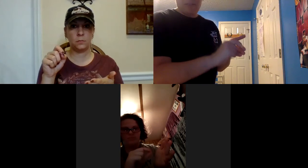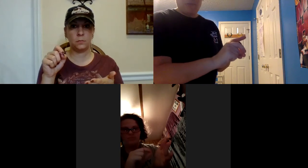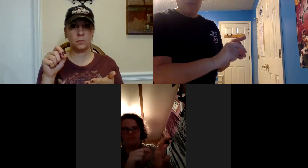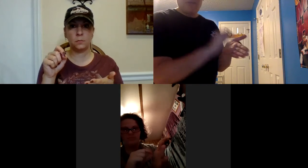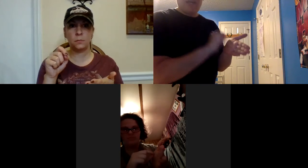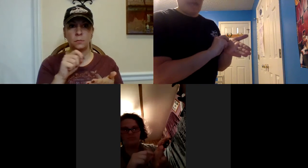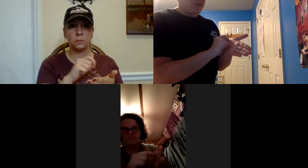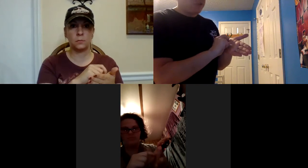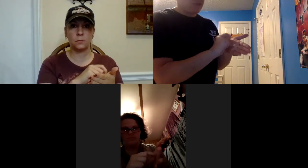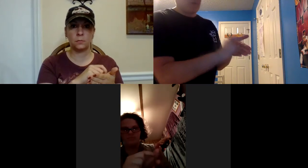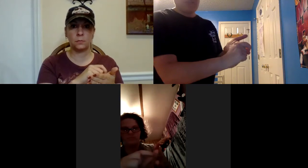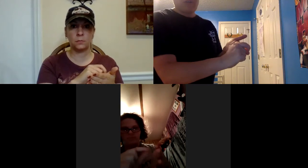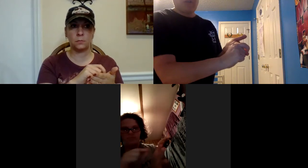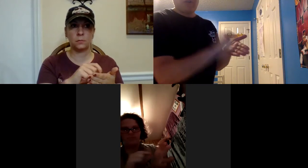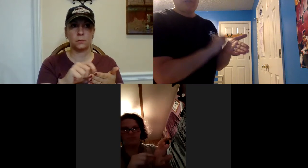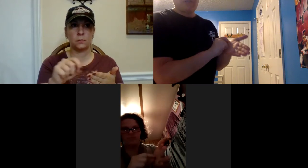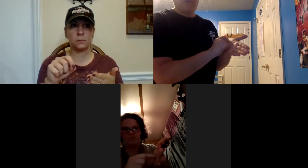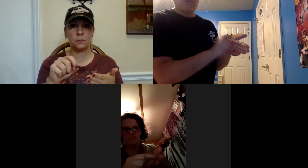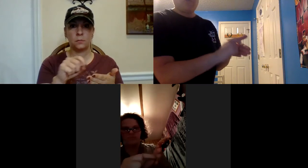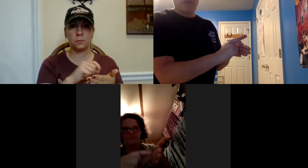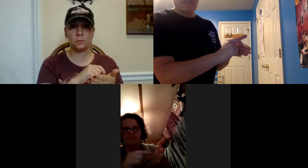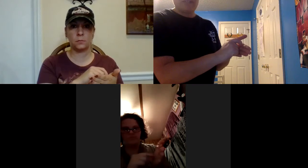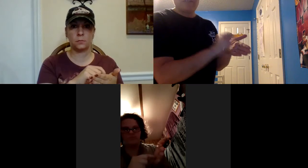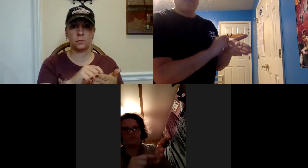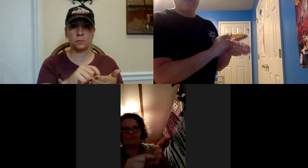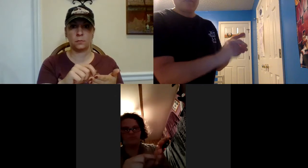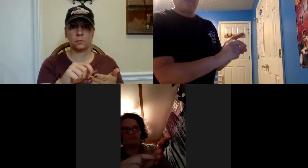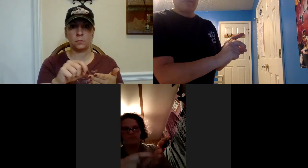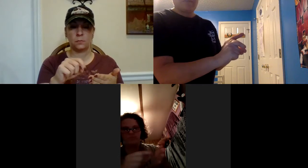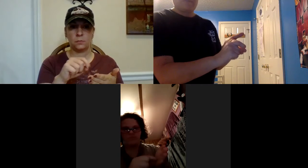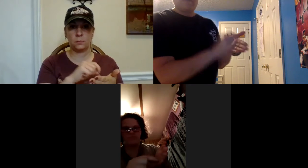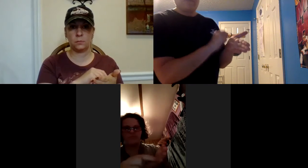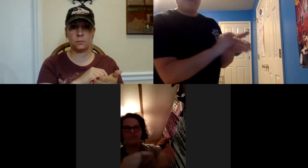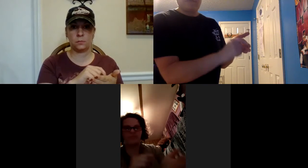a pencil, and you're just going straight across. You're going to write.